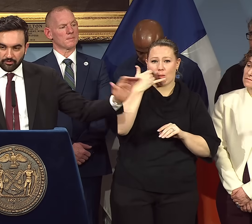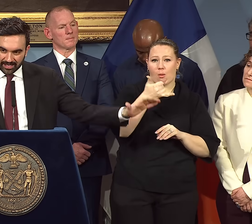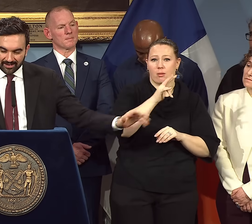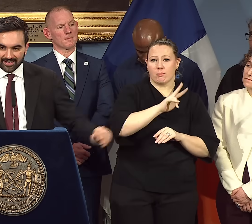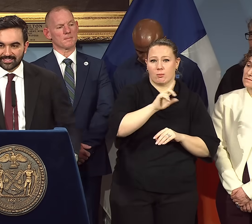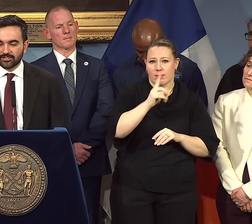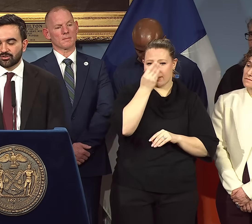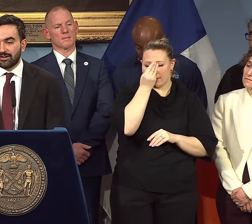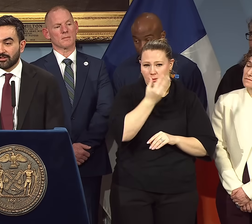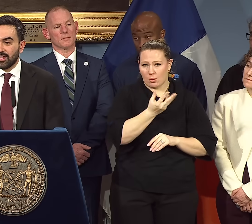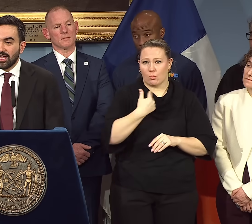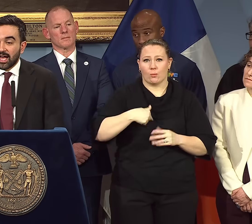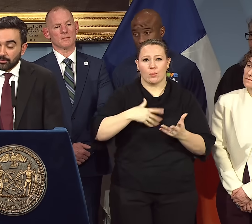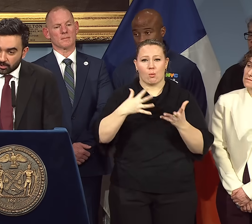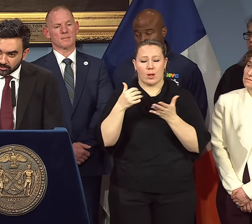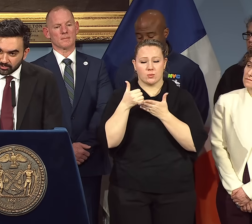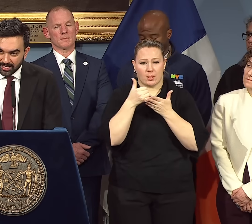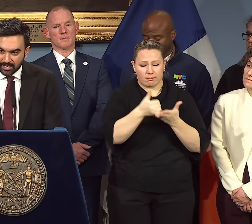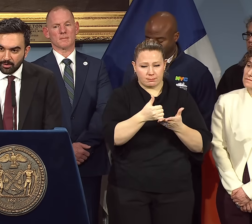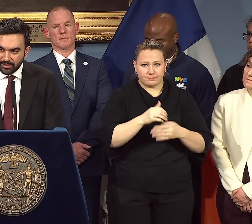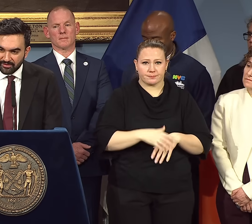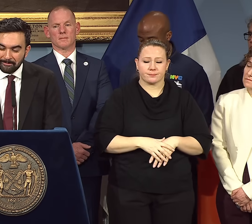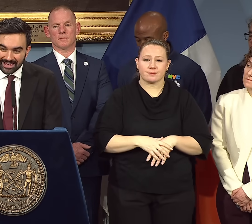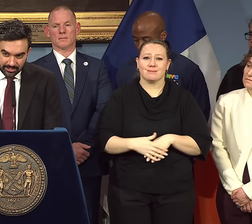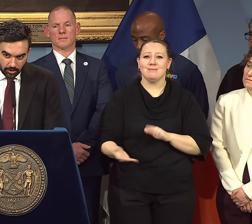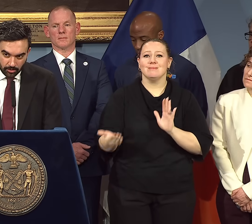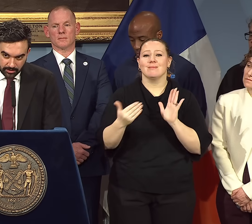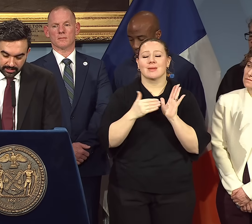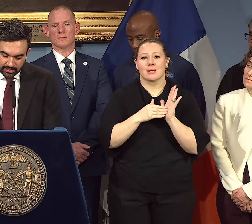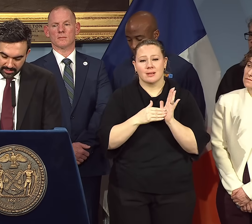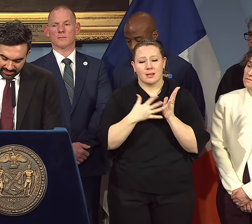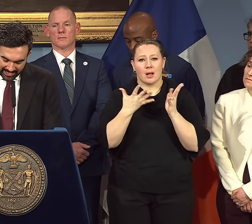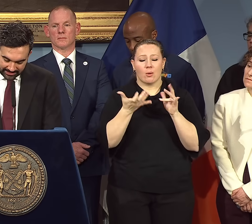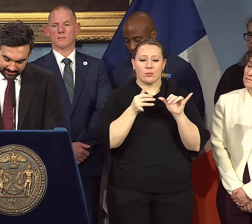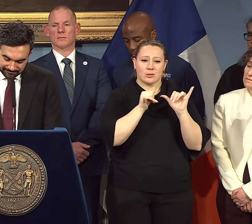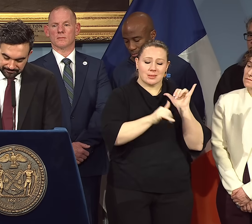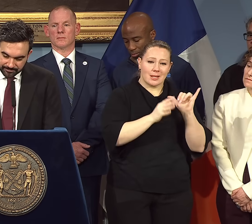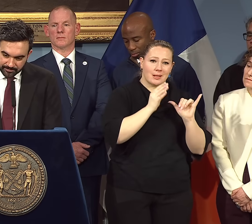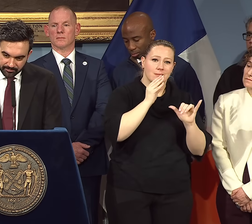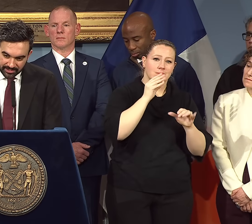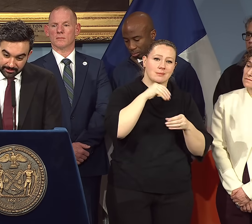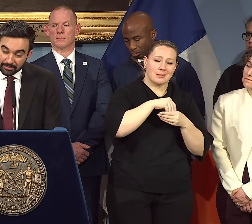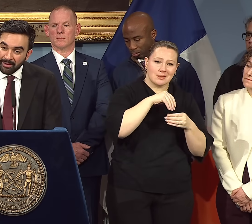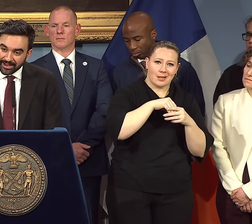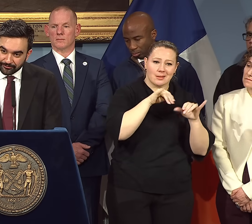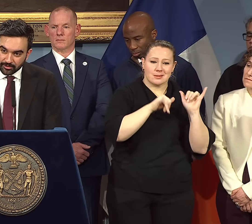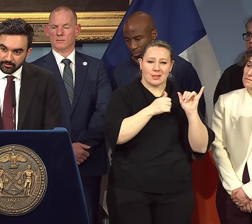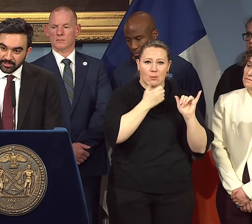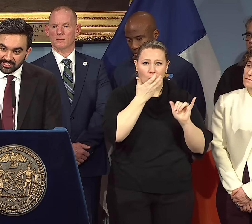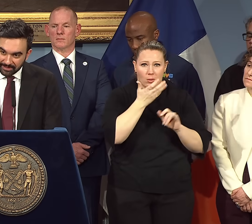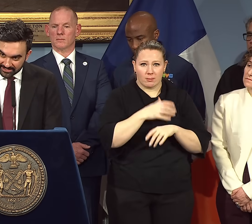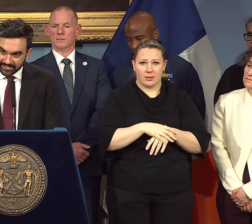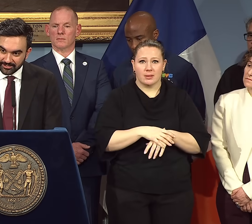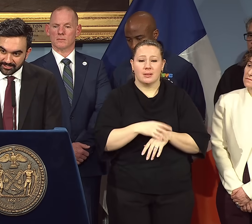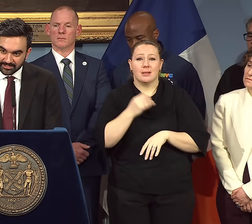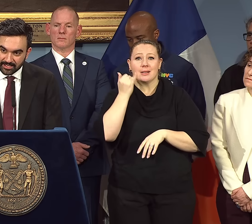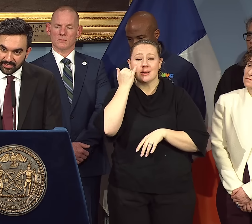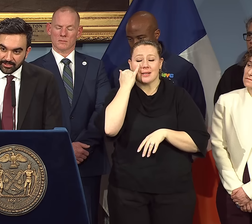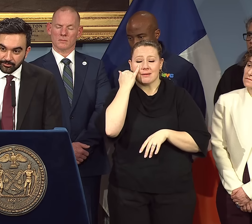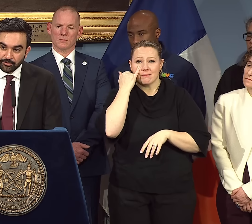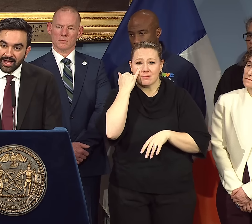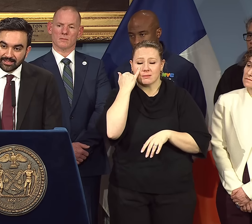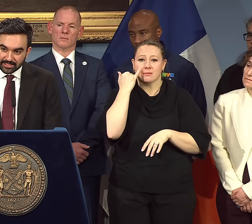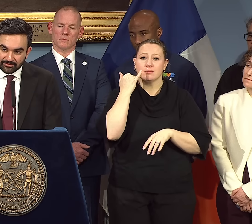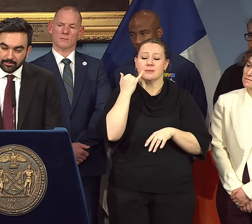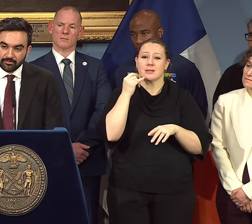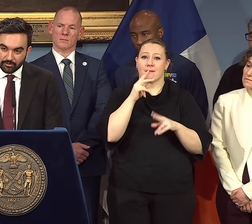warm, avoiding unnecessary travel. I would also say in a moment of immense cold that to be mindful with space heaters, that